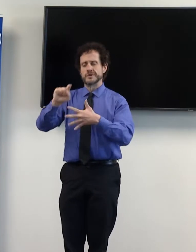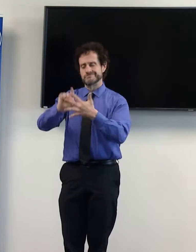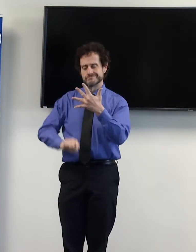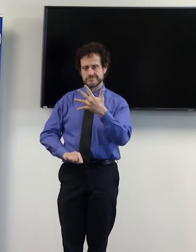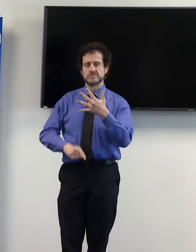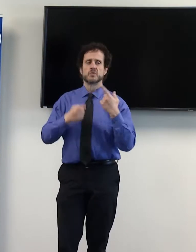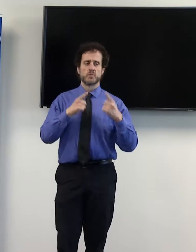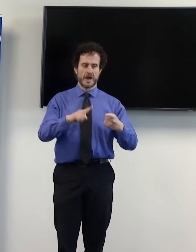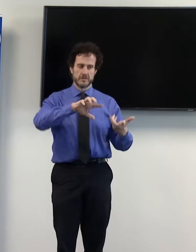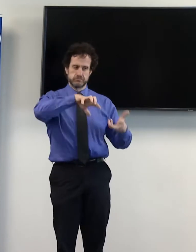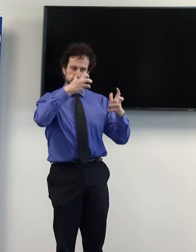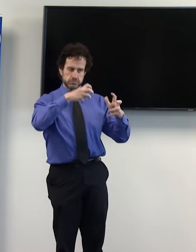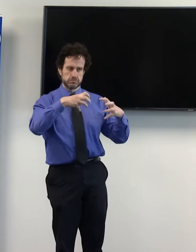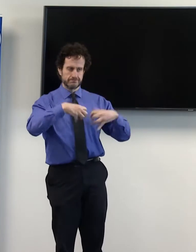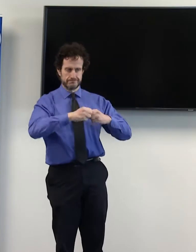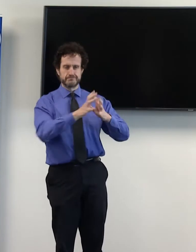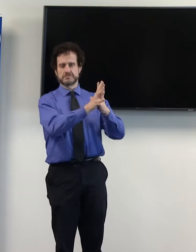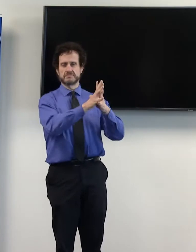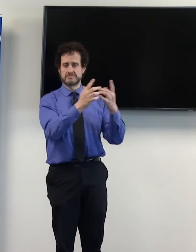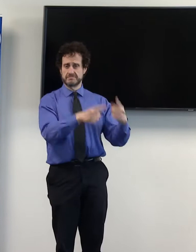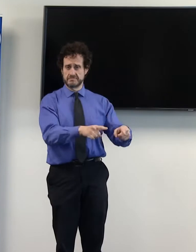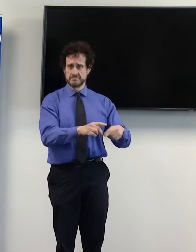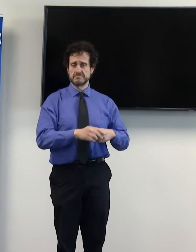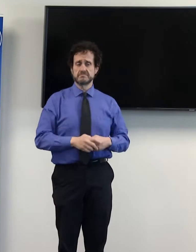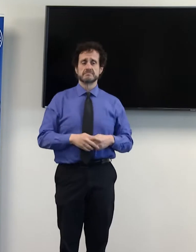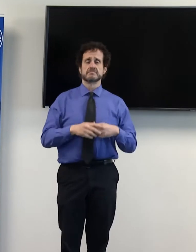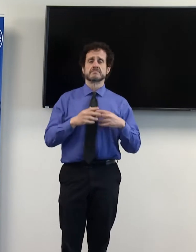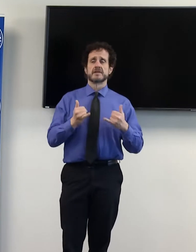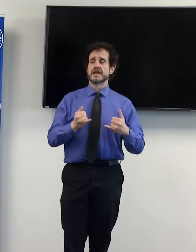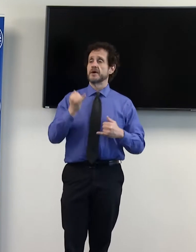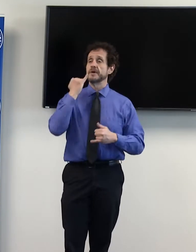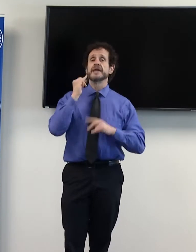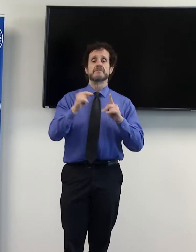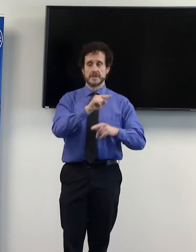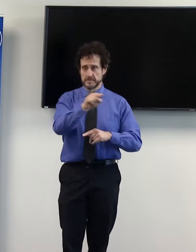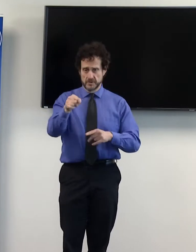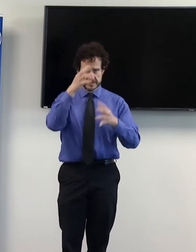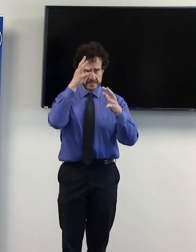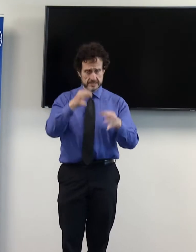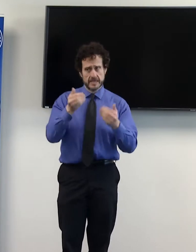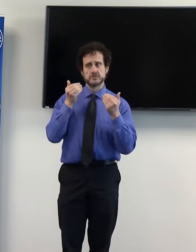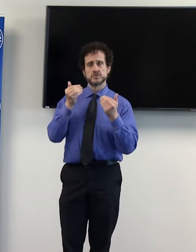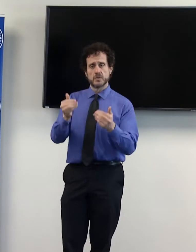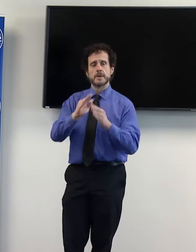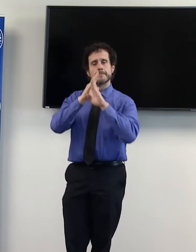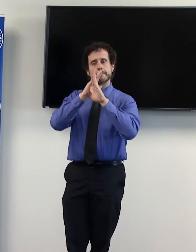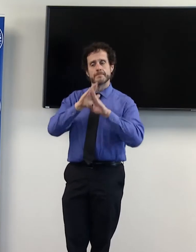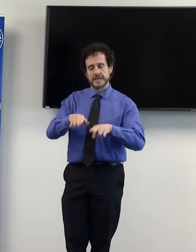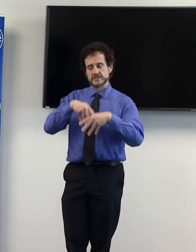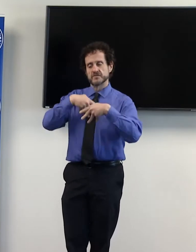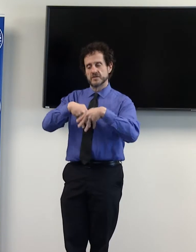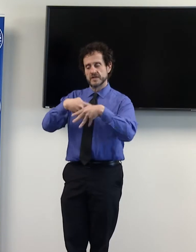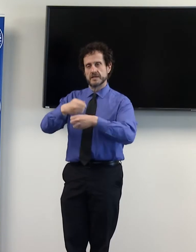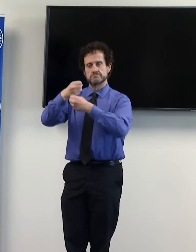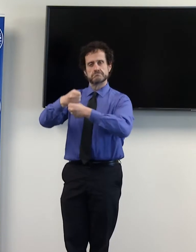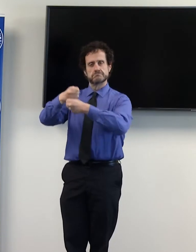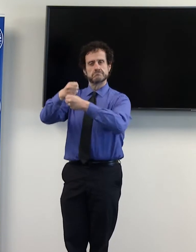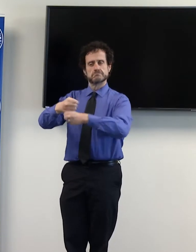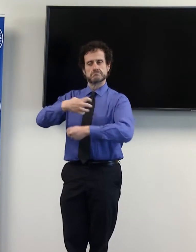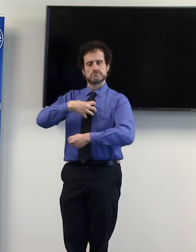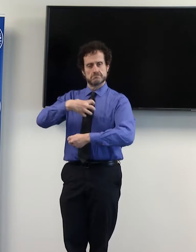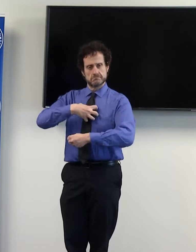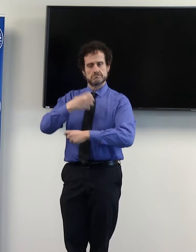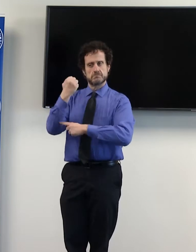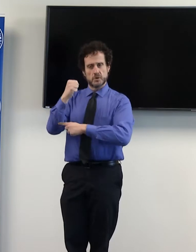Lastly, I'd like to ask everyone who chooses to peacefully protest to stay safe.